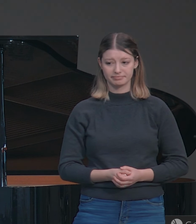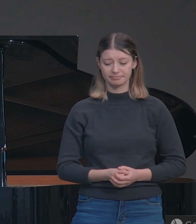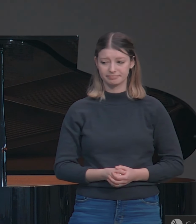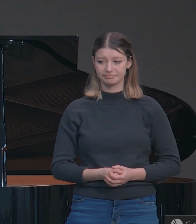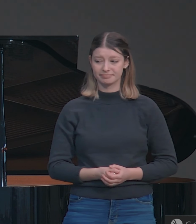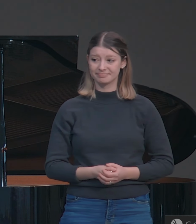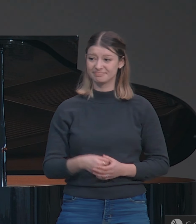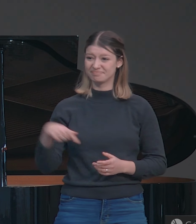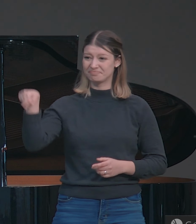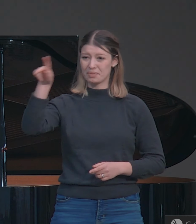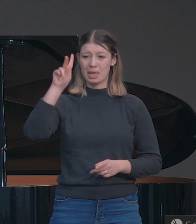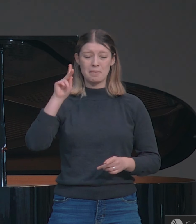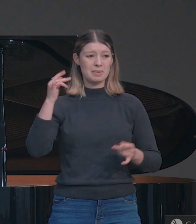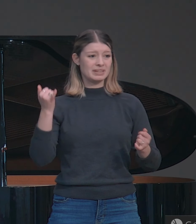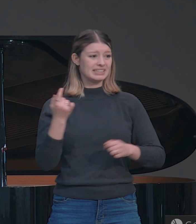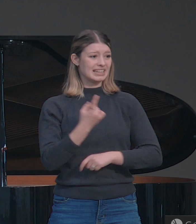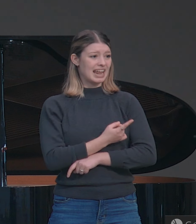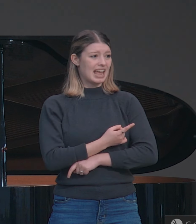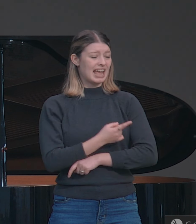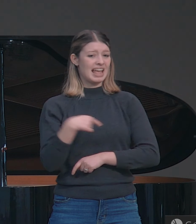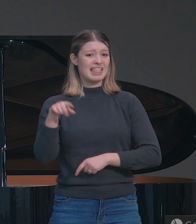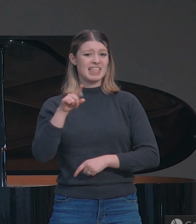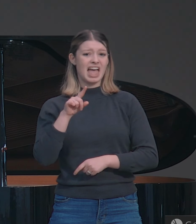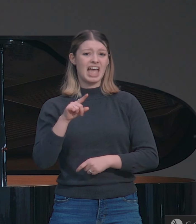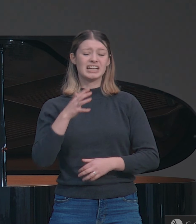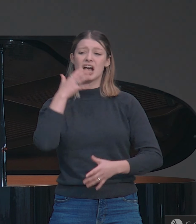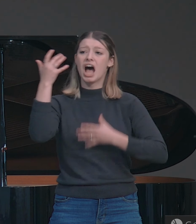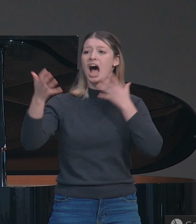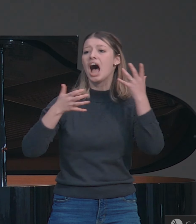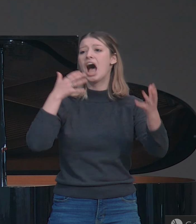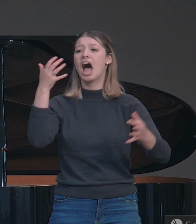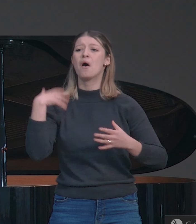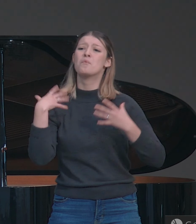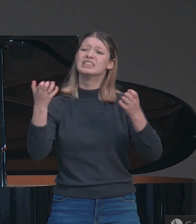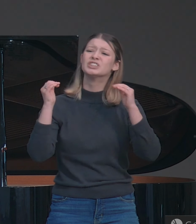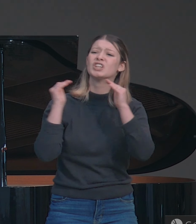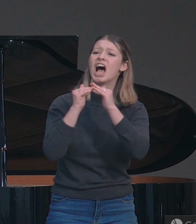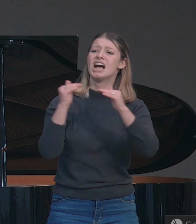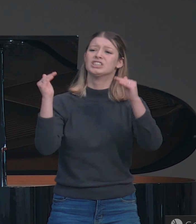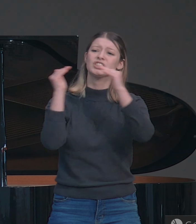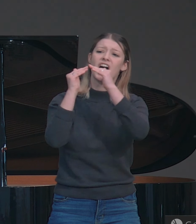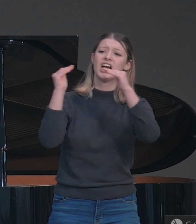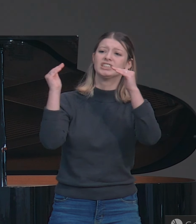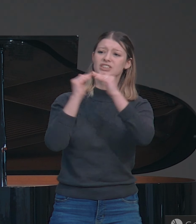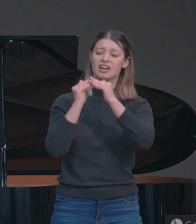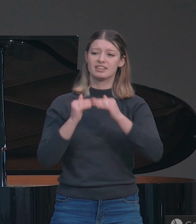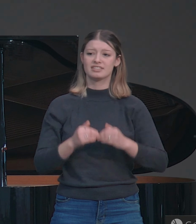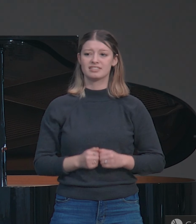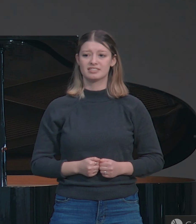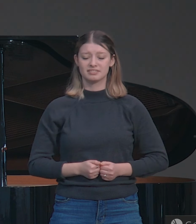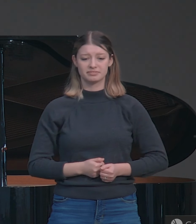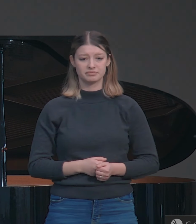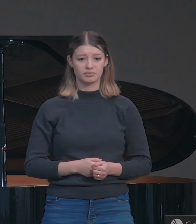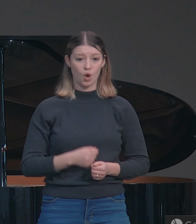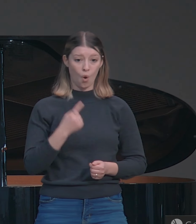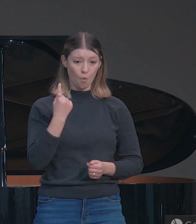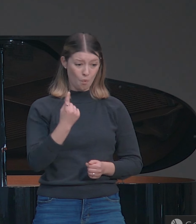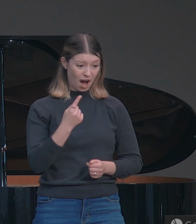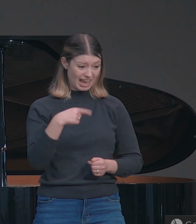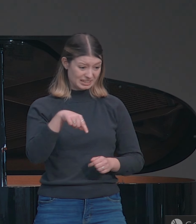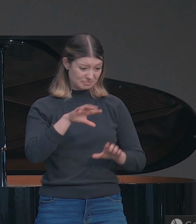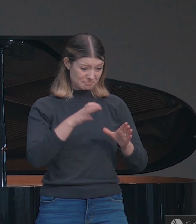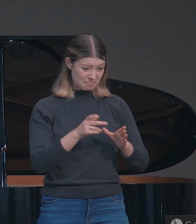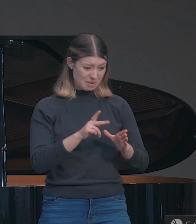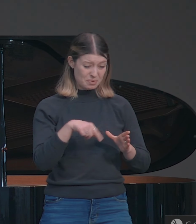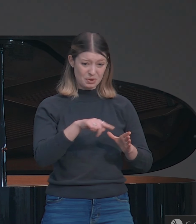People today are clamoring for justice, but there is one group that needs